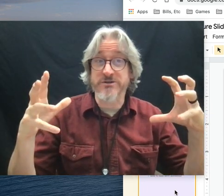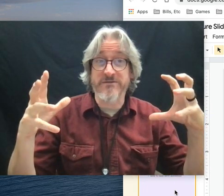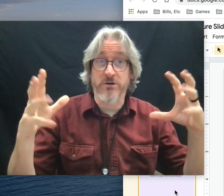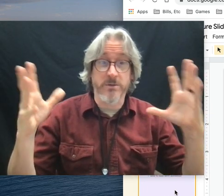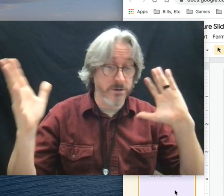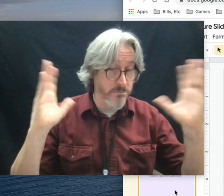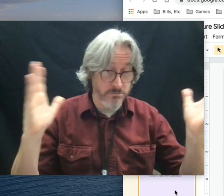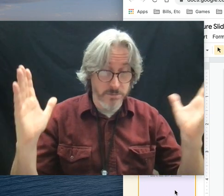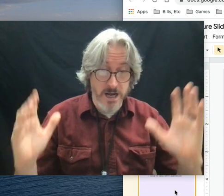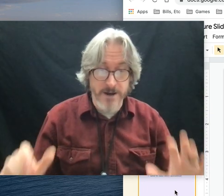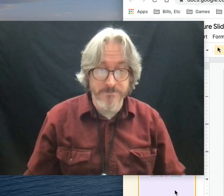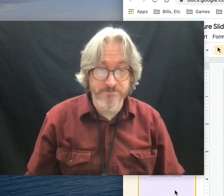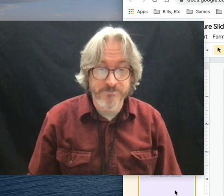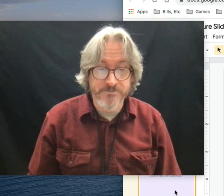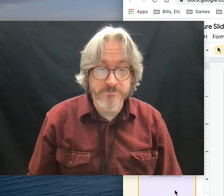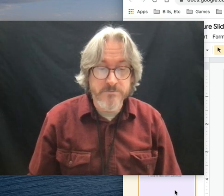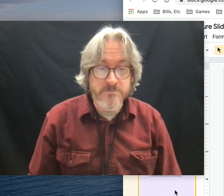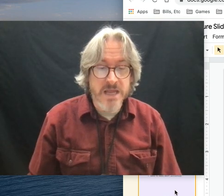pretty straightforward.